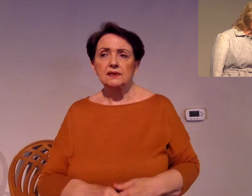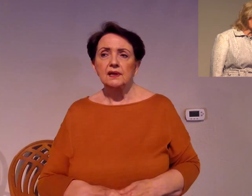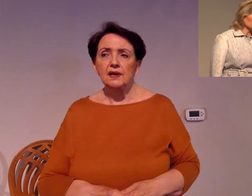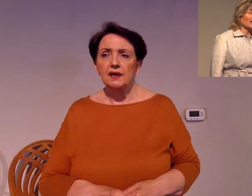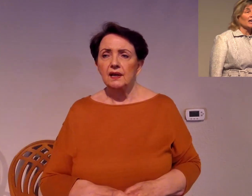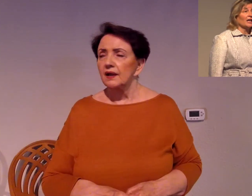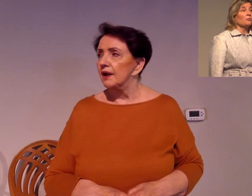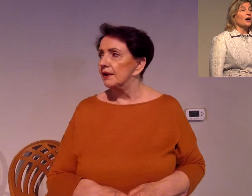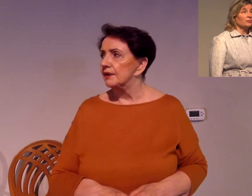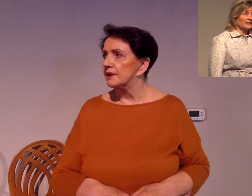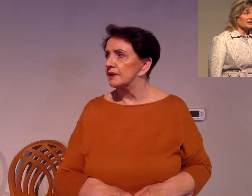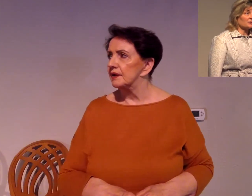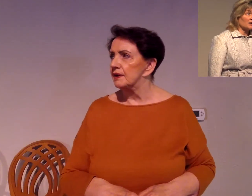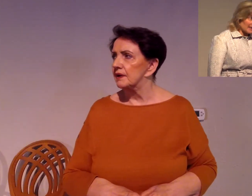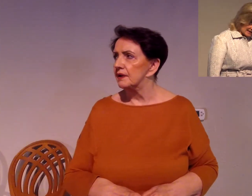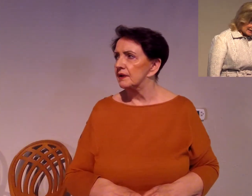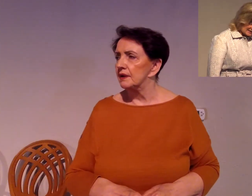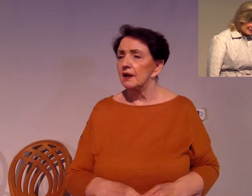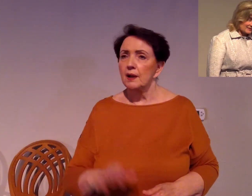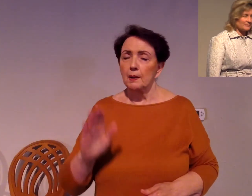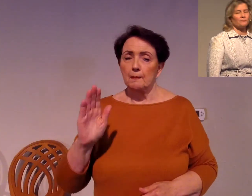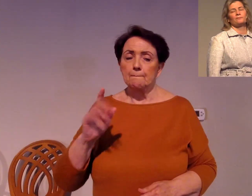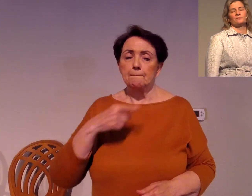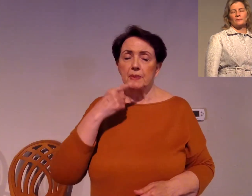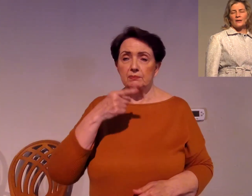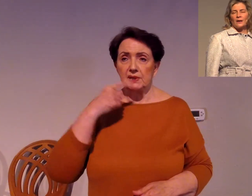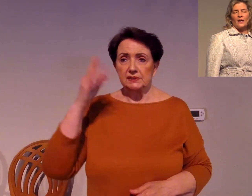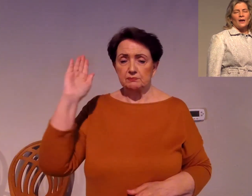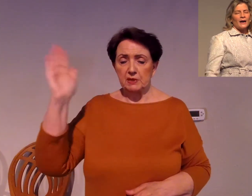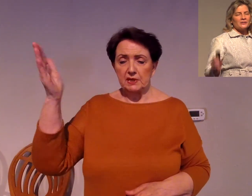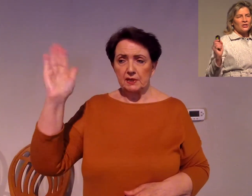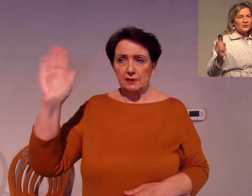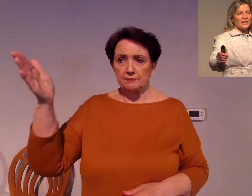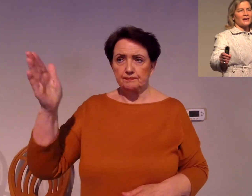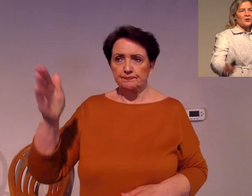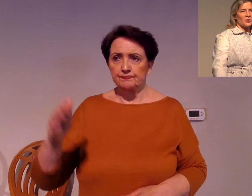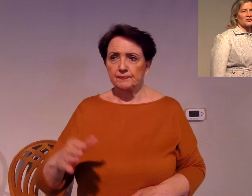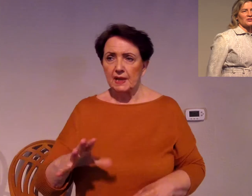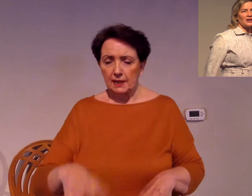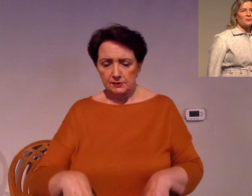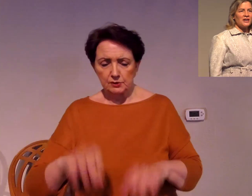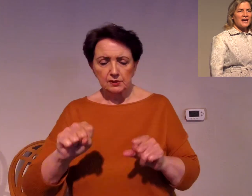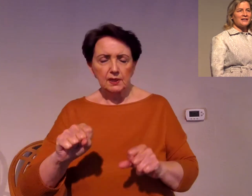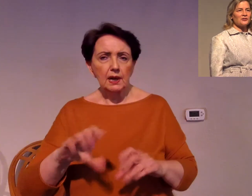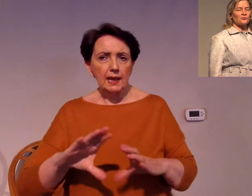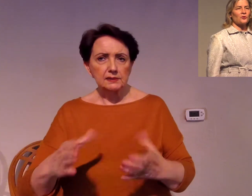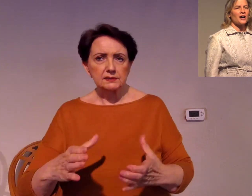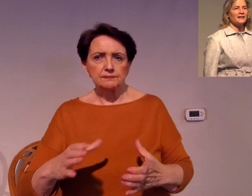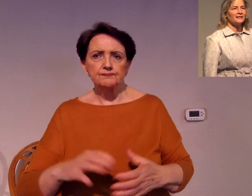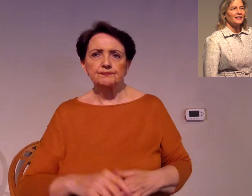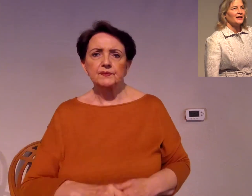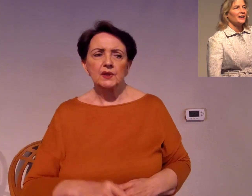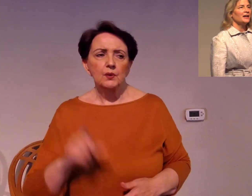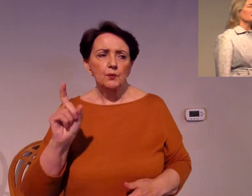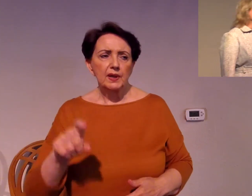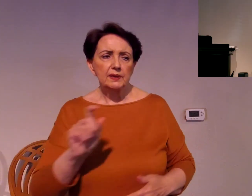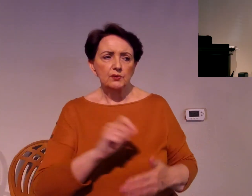at college, public speaking. I took that course and we had to